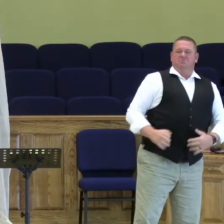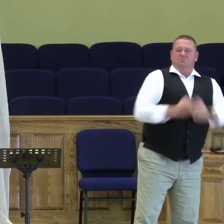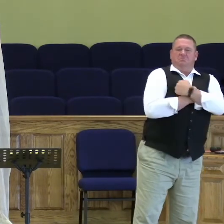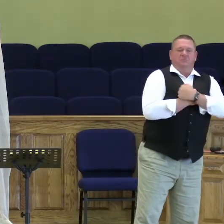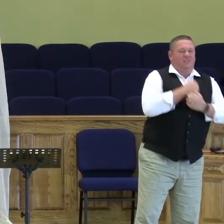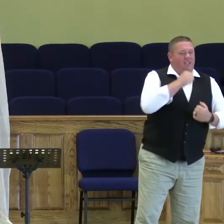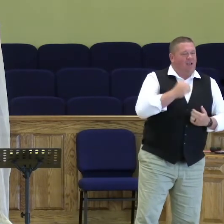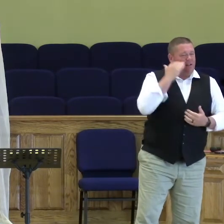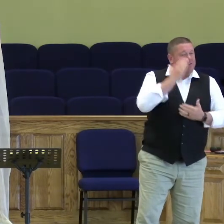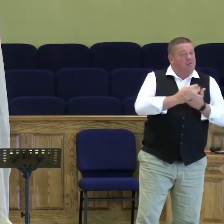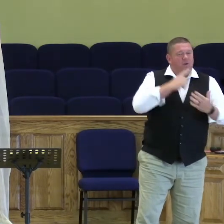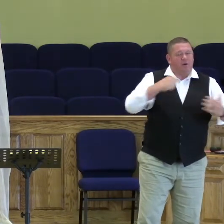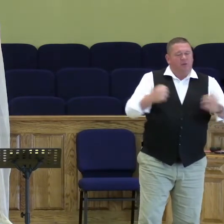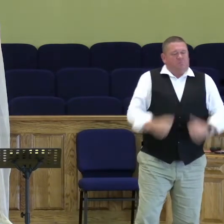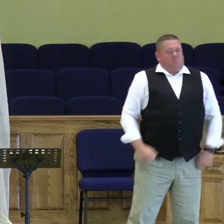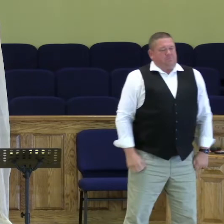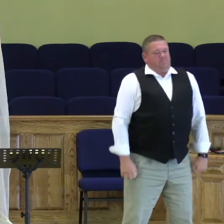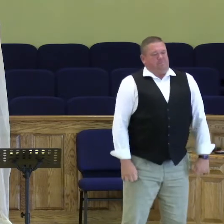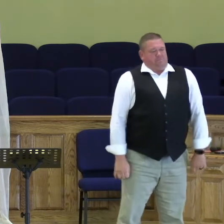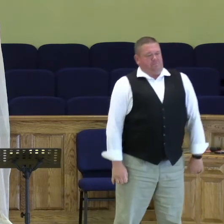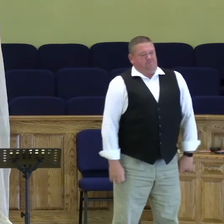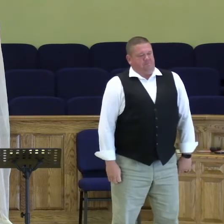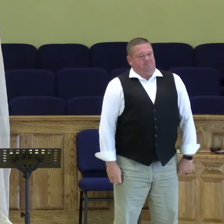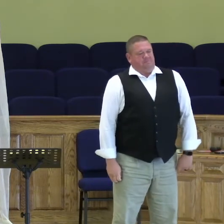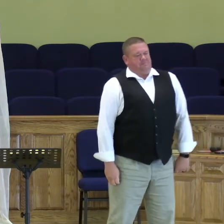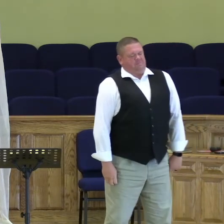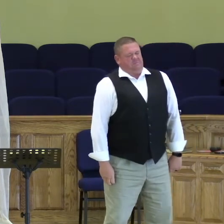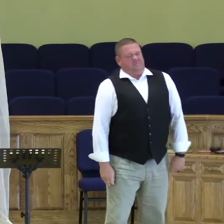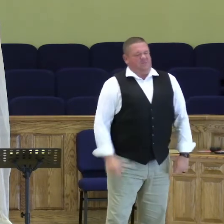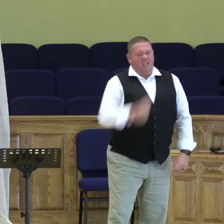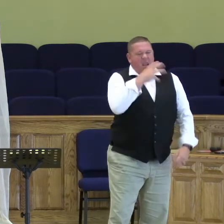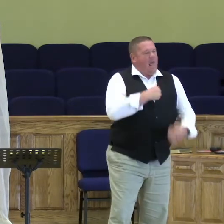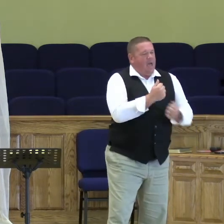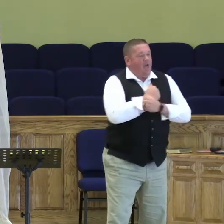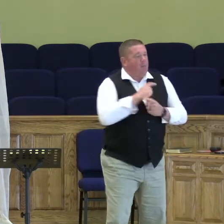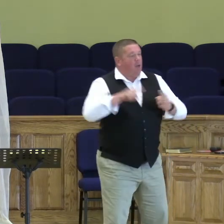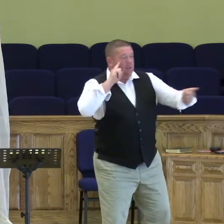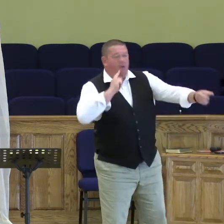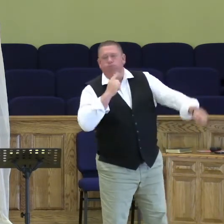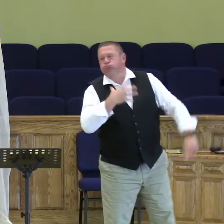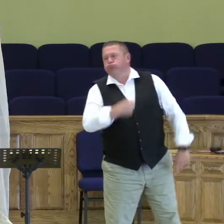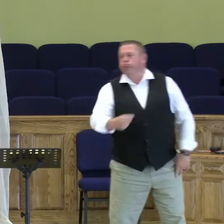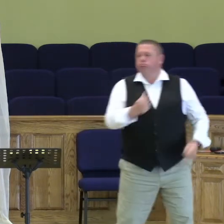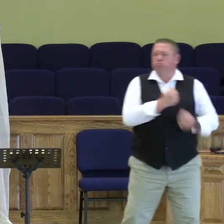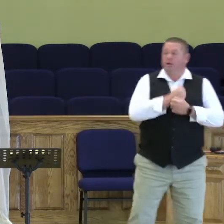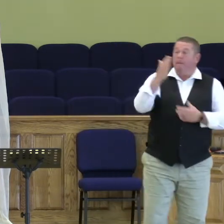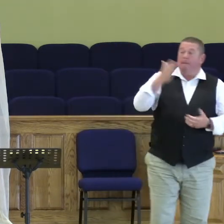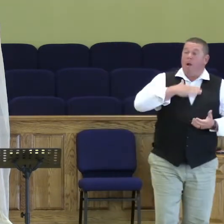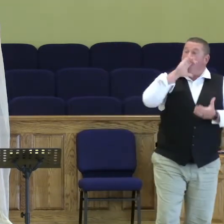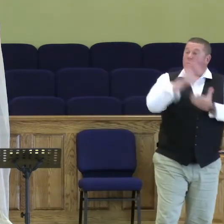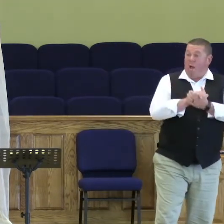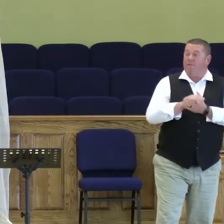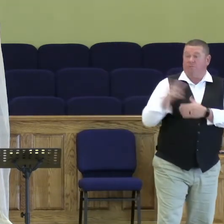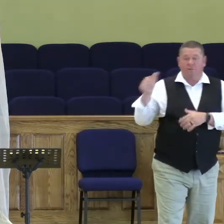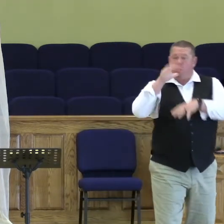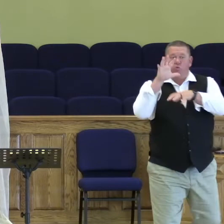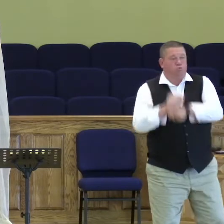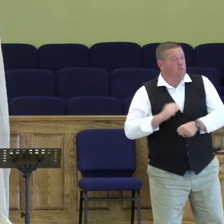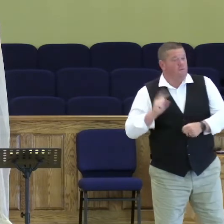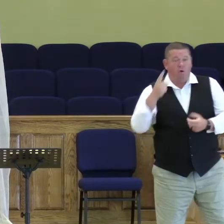people, they're never stiff, you know. Most of the, you know, hearing you hug and they're all stiff and they don't like hugs. But, oh, deaf people love to hug. My wife, she wasn't